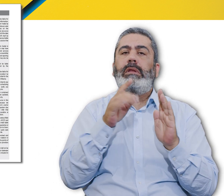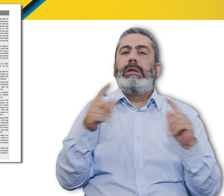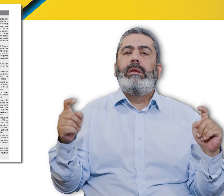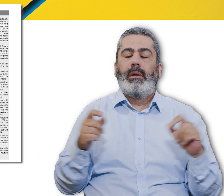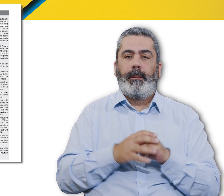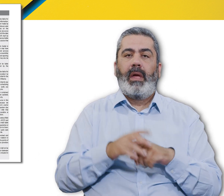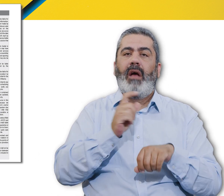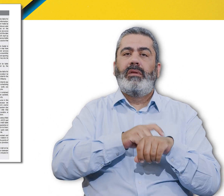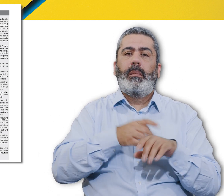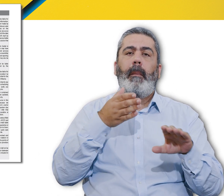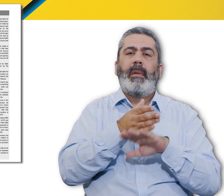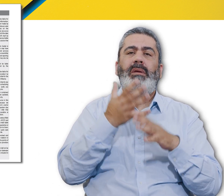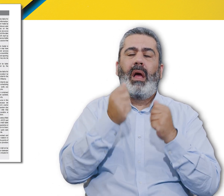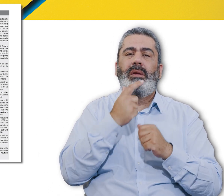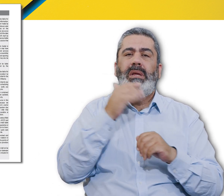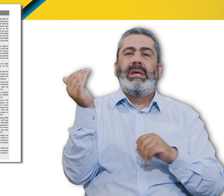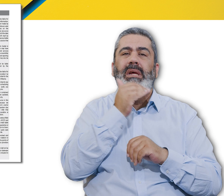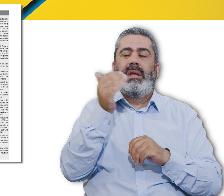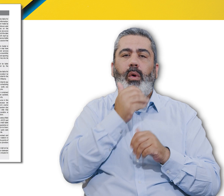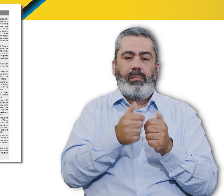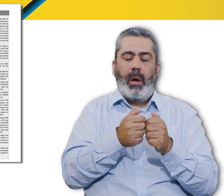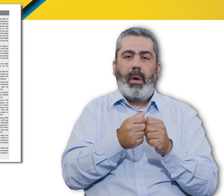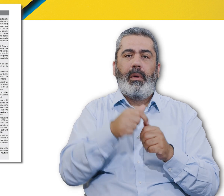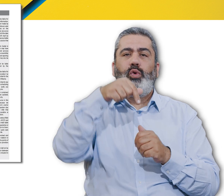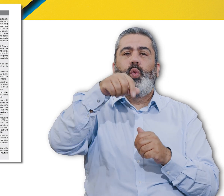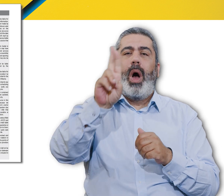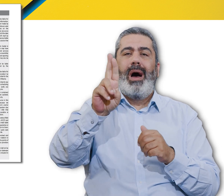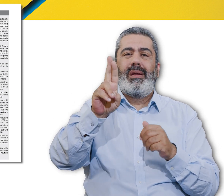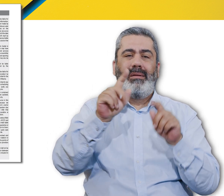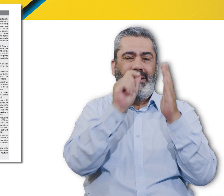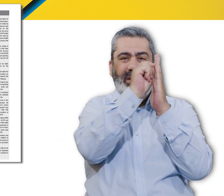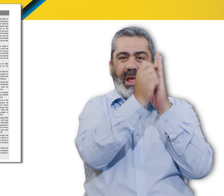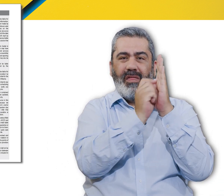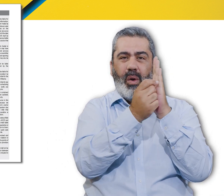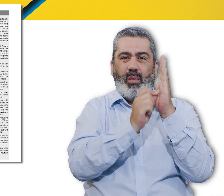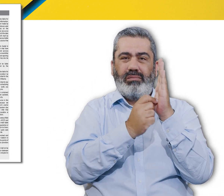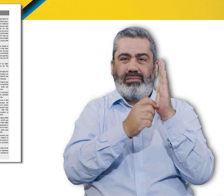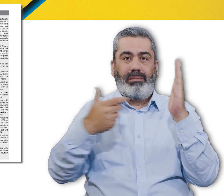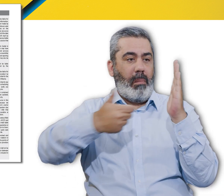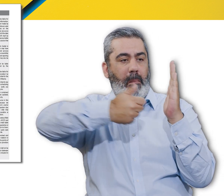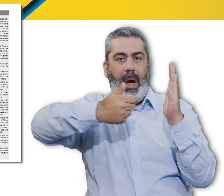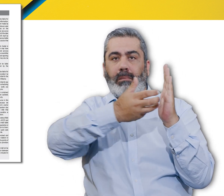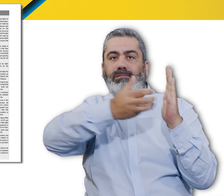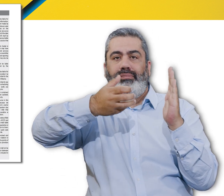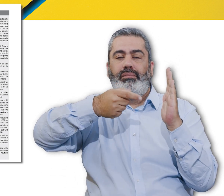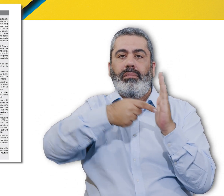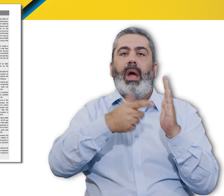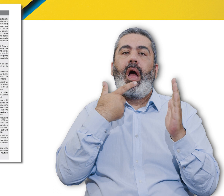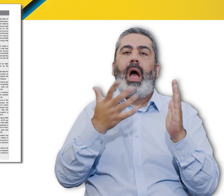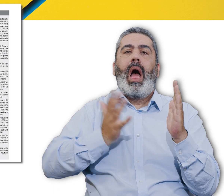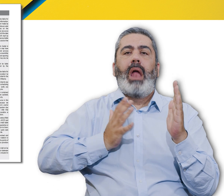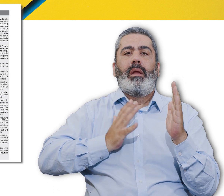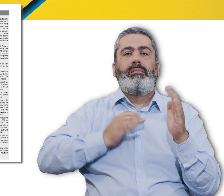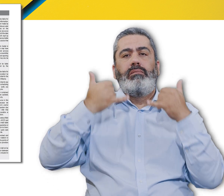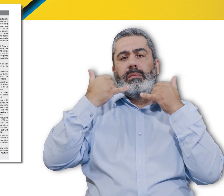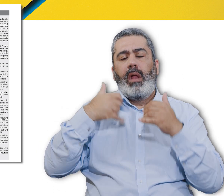2014-2020, Priority Access to Boosting the Local Economy, Specific Objective 2.1 Preserve Cultural and Natural Resources